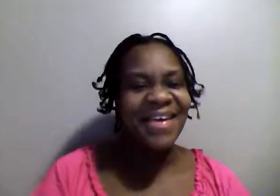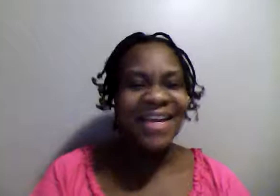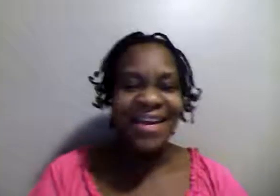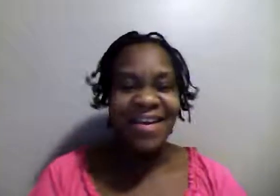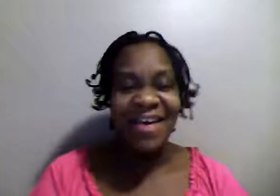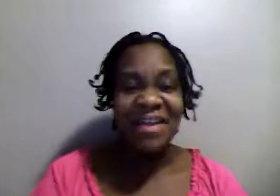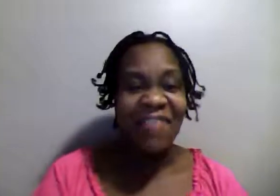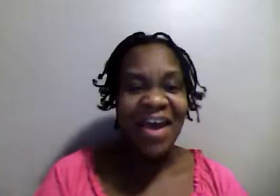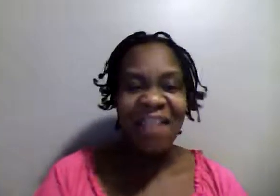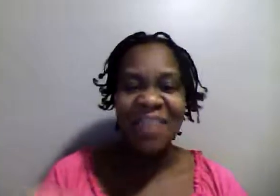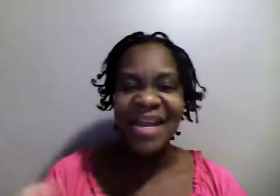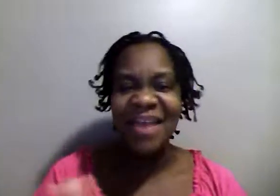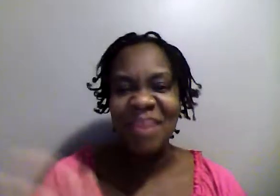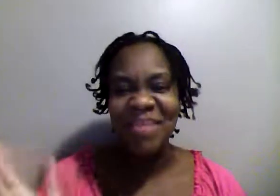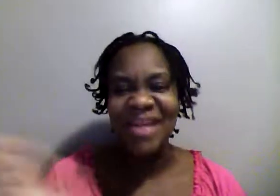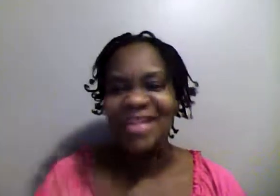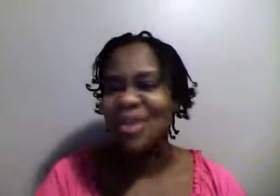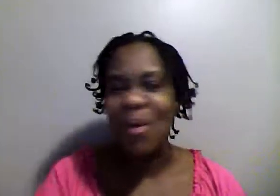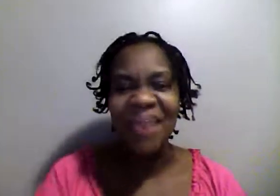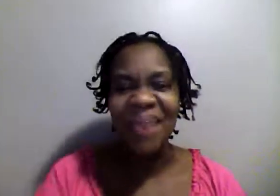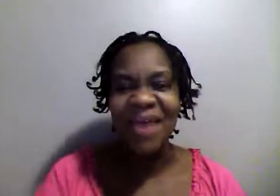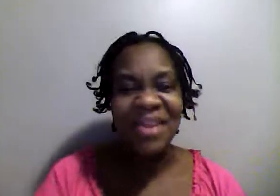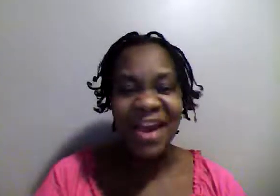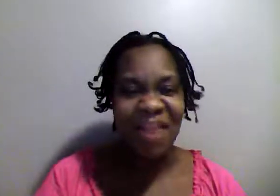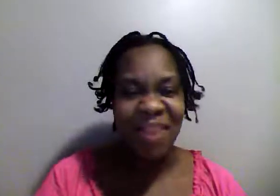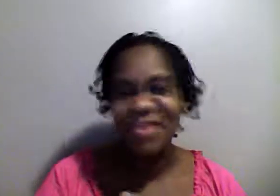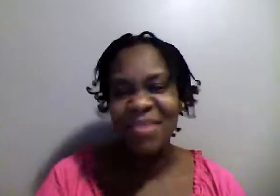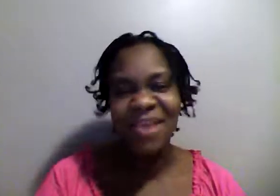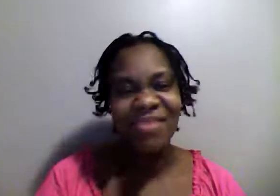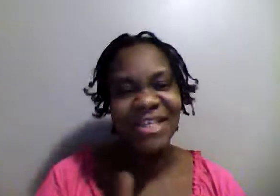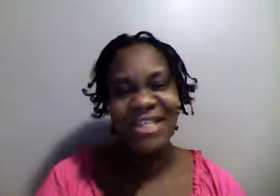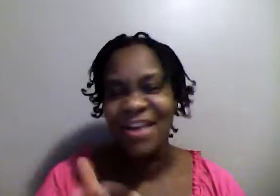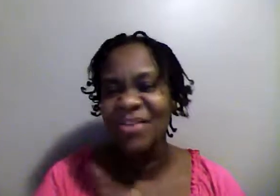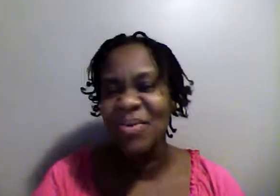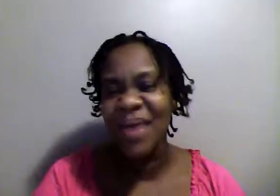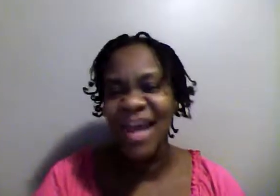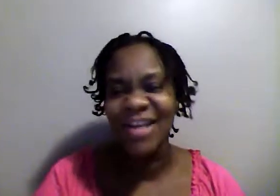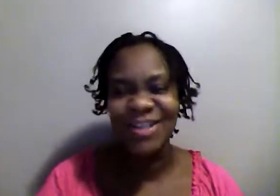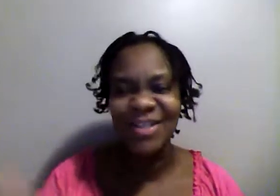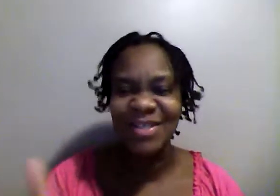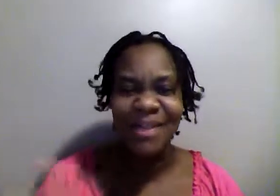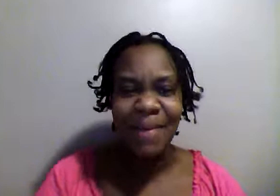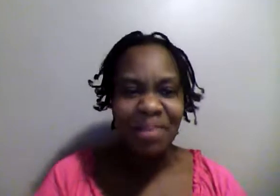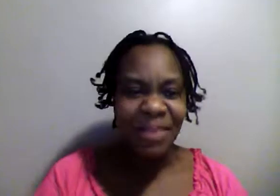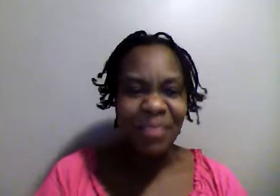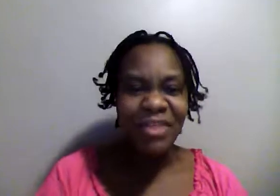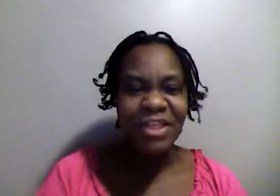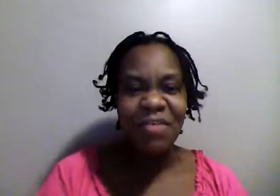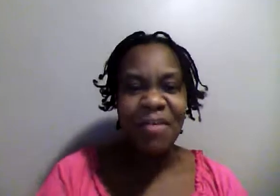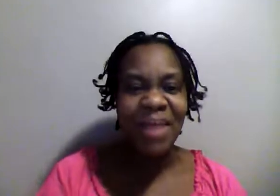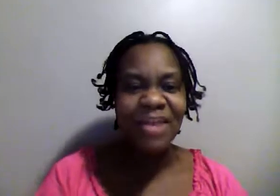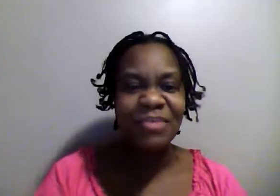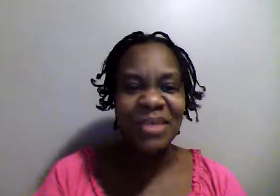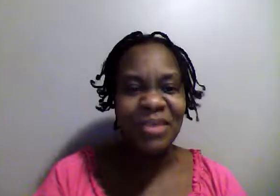Yeah, and if I have milk and my milk is going bad, whether I have bottom end rot, yes or no, I like to just put it around my tomato